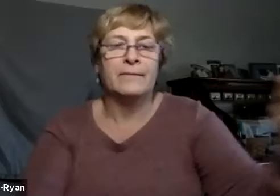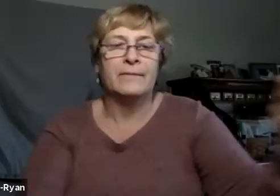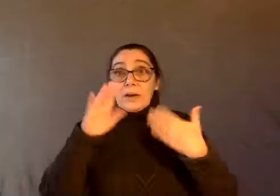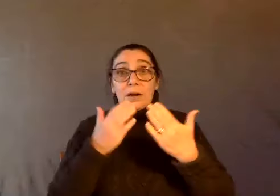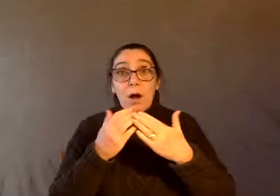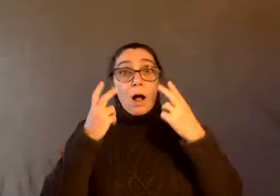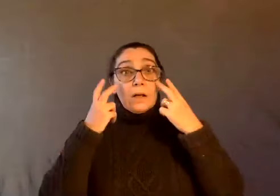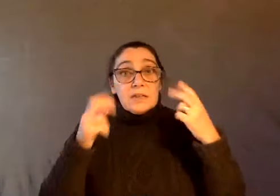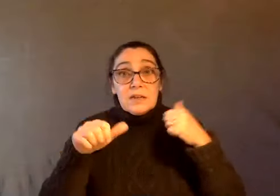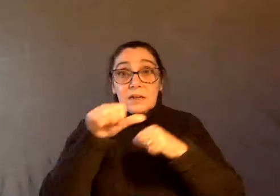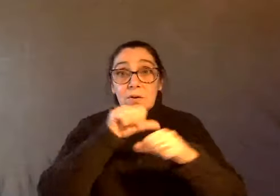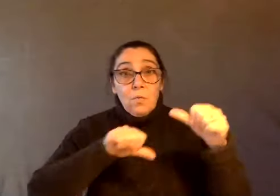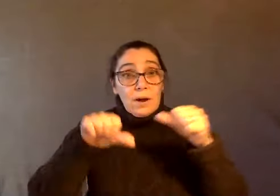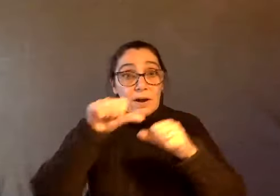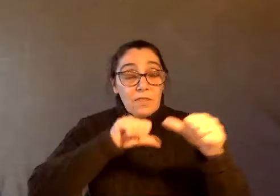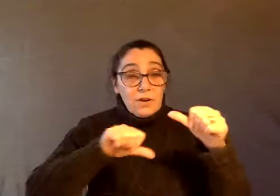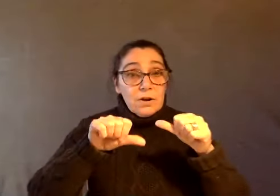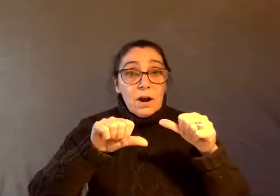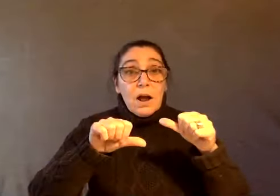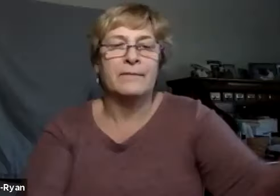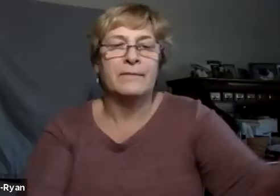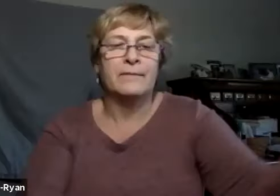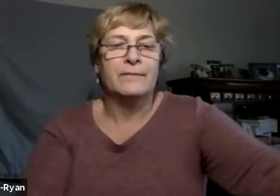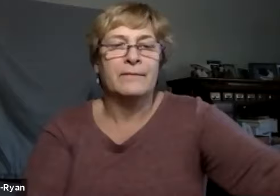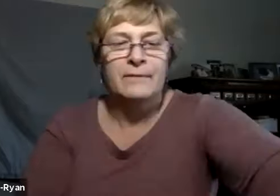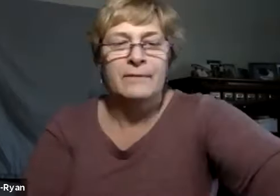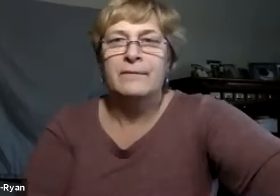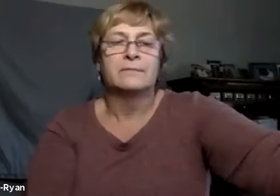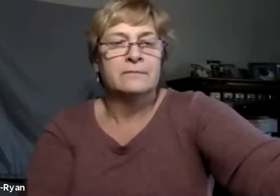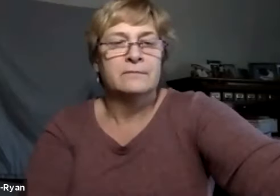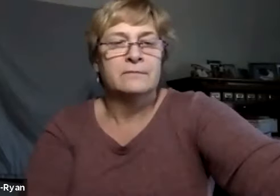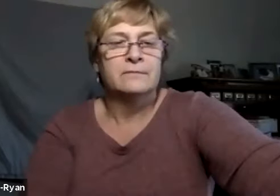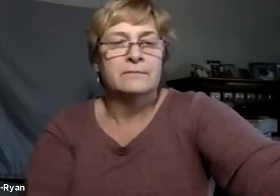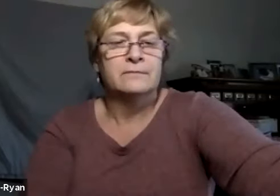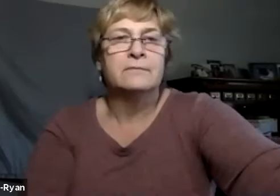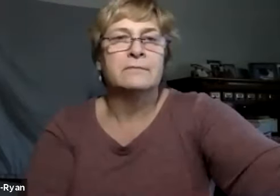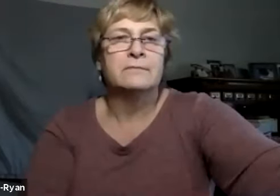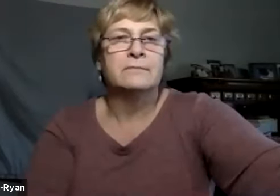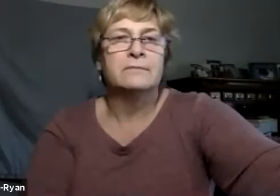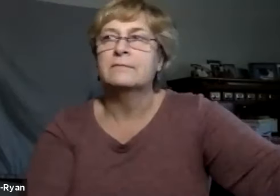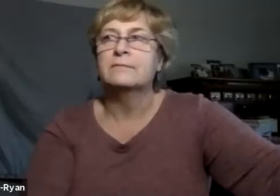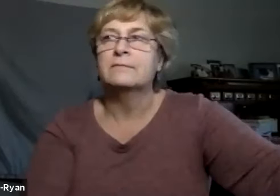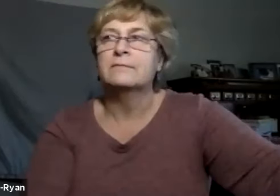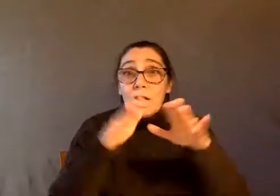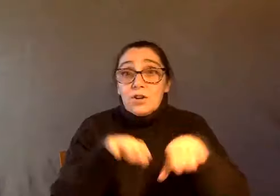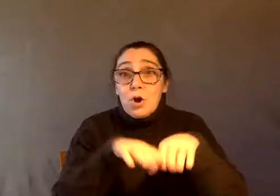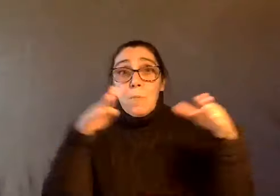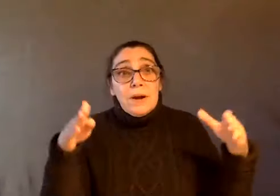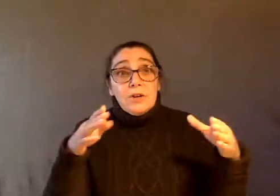so we can all see one another. It did freeze a little bit, but I wanted to open it. Do